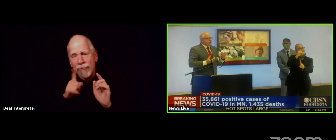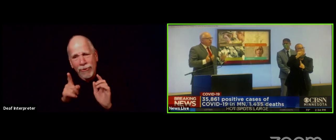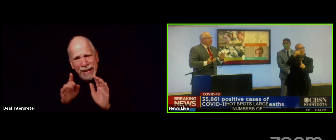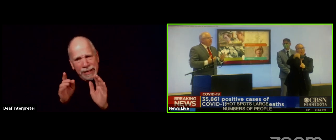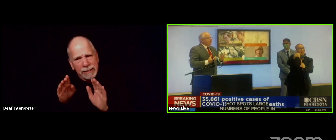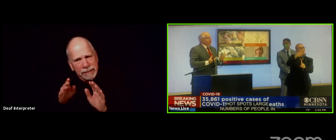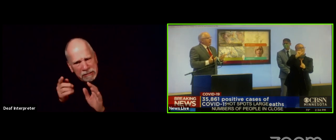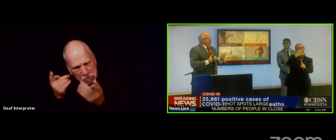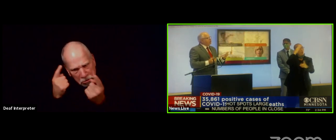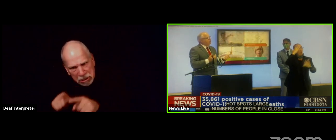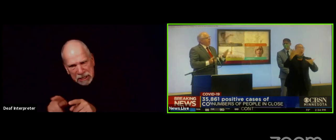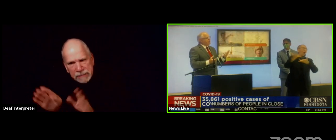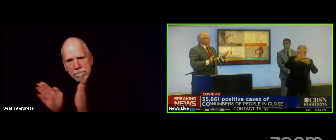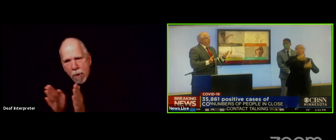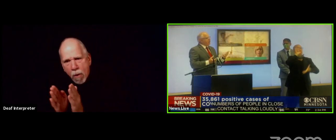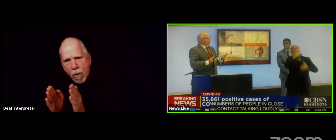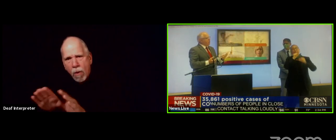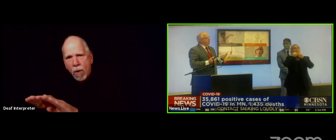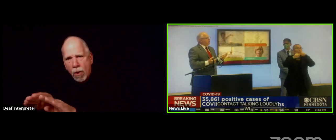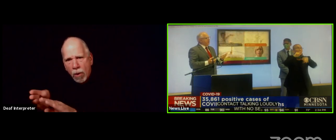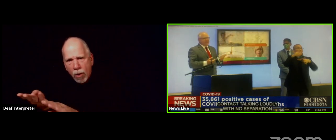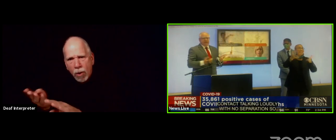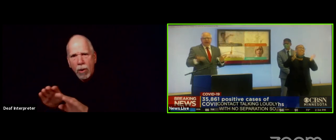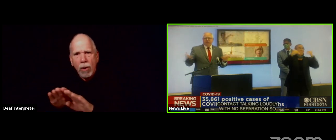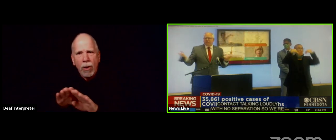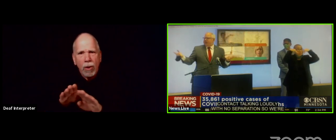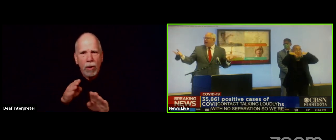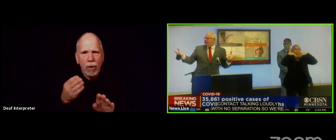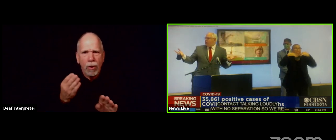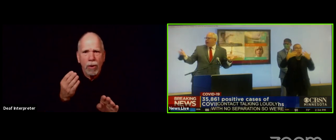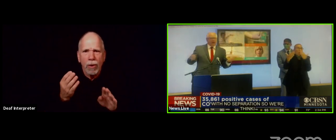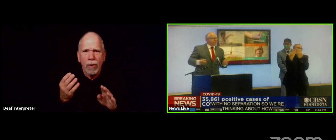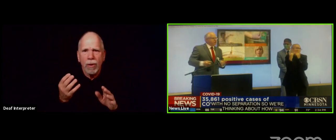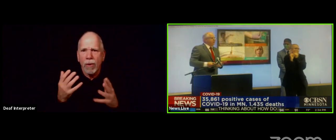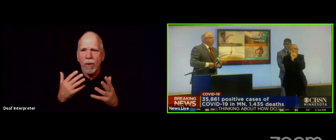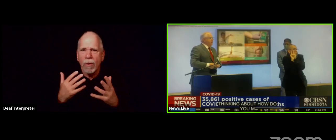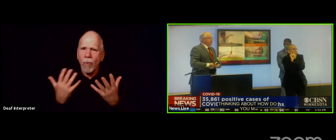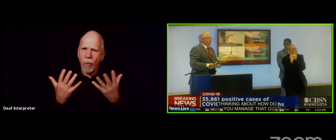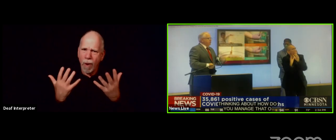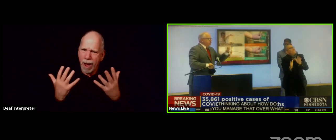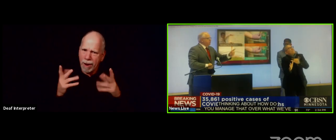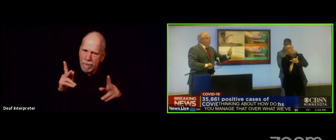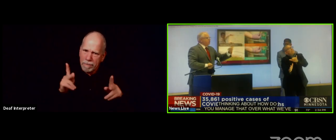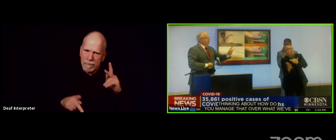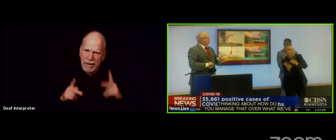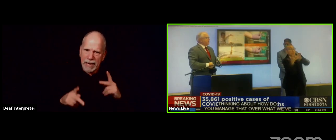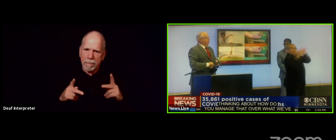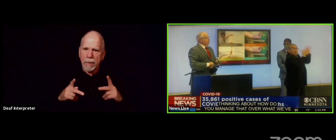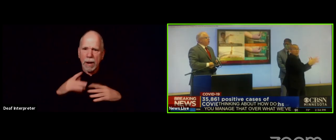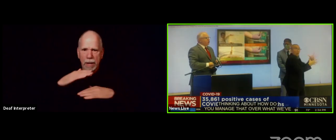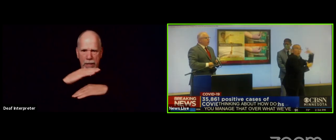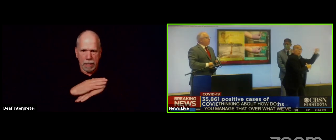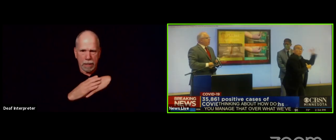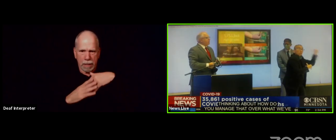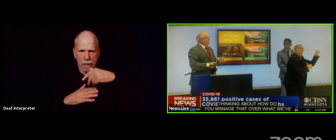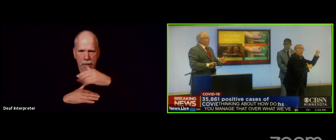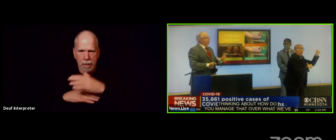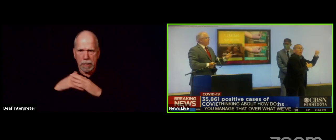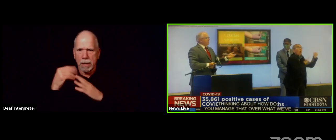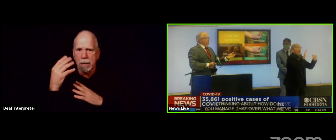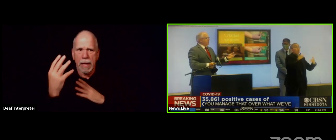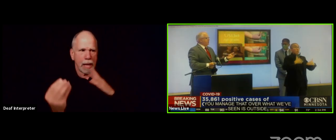So we're thinking about how do you manage that over what we've seen is outside, quite honestly, and youth sports and those things don't appear to be